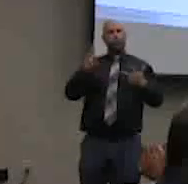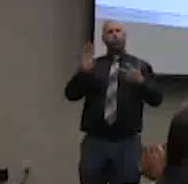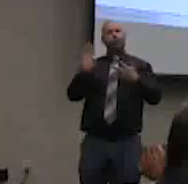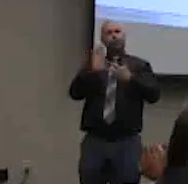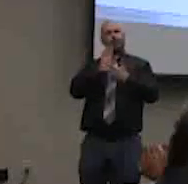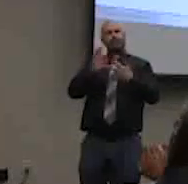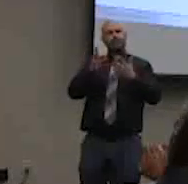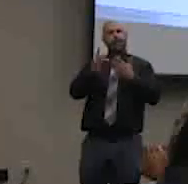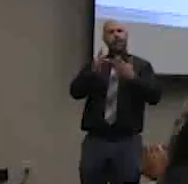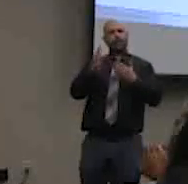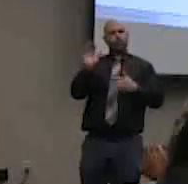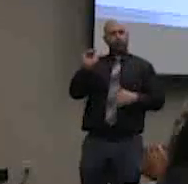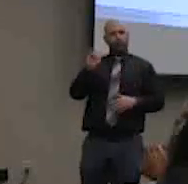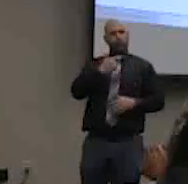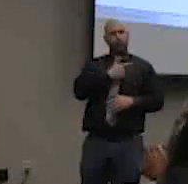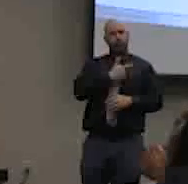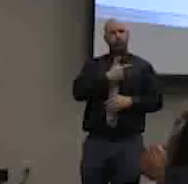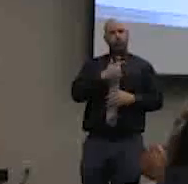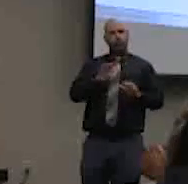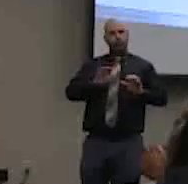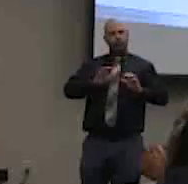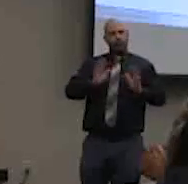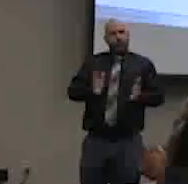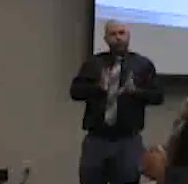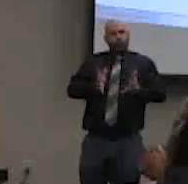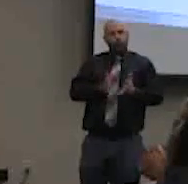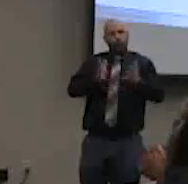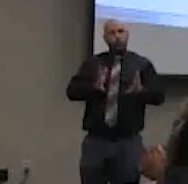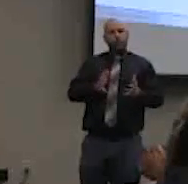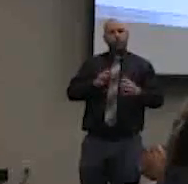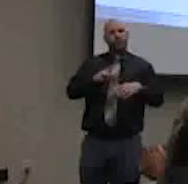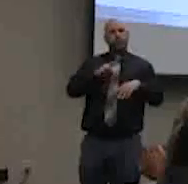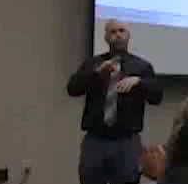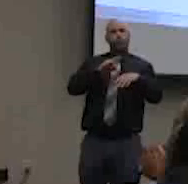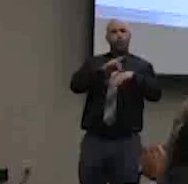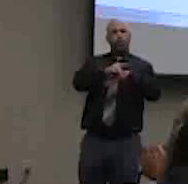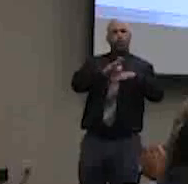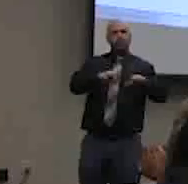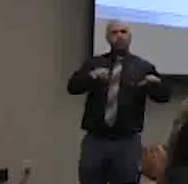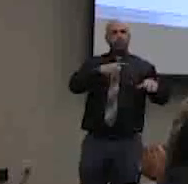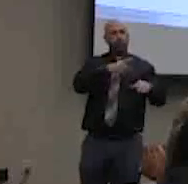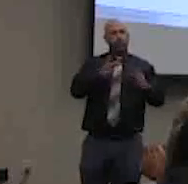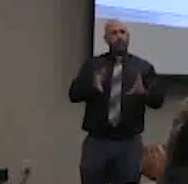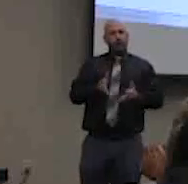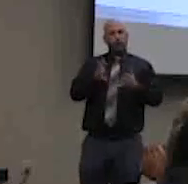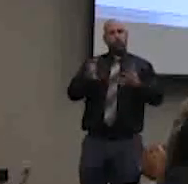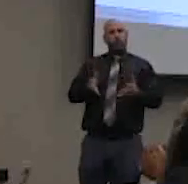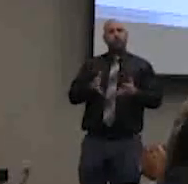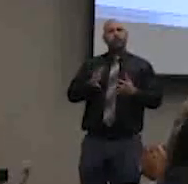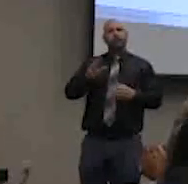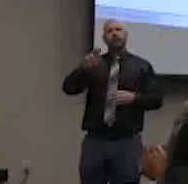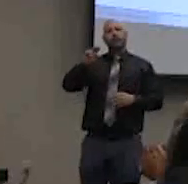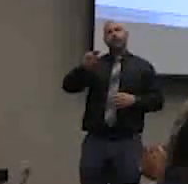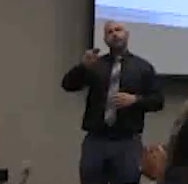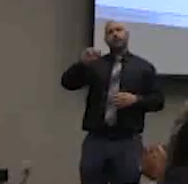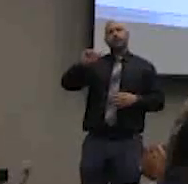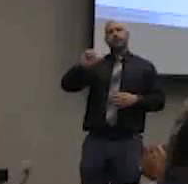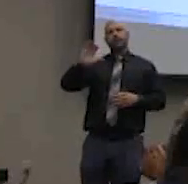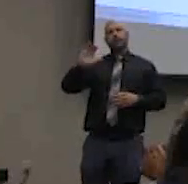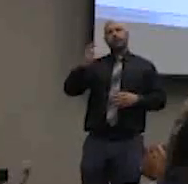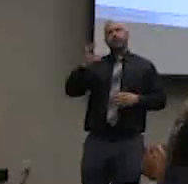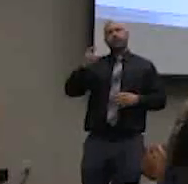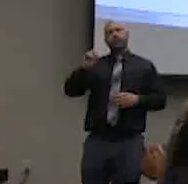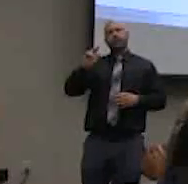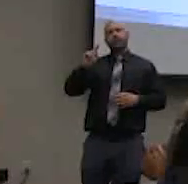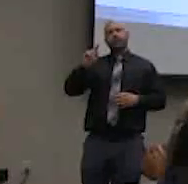early childhood. You encouraged Mackinac Parish to apply for Cohort 2. So just talk